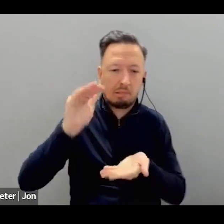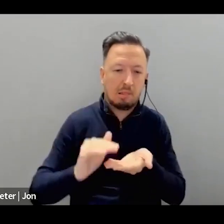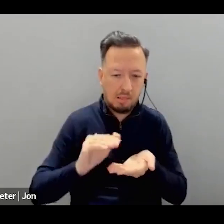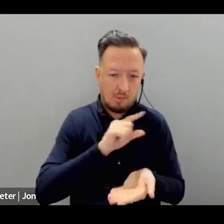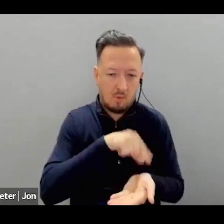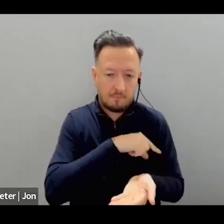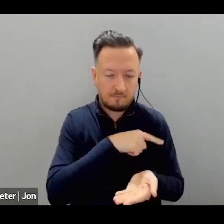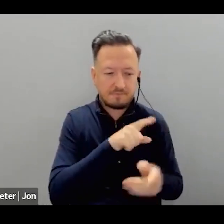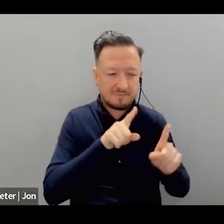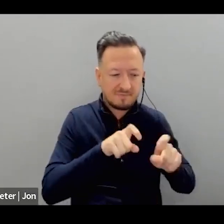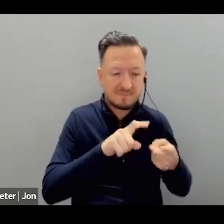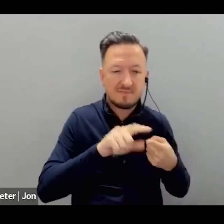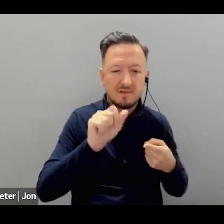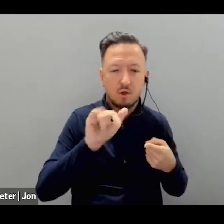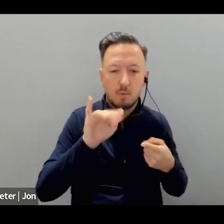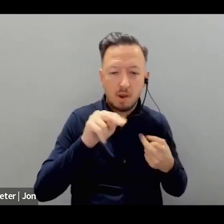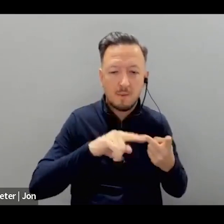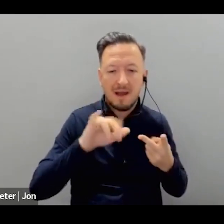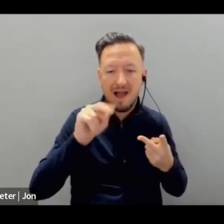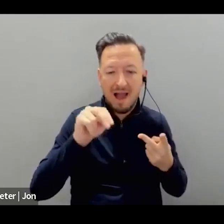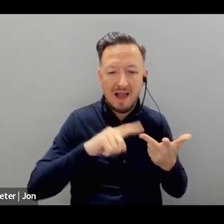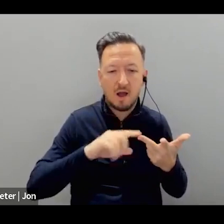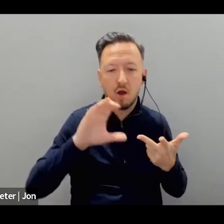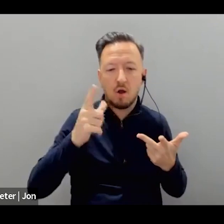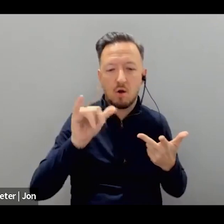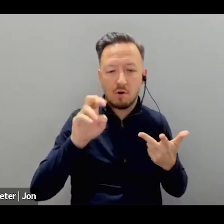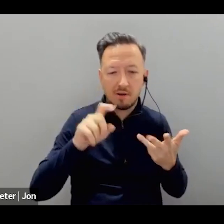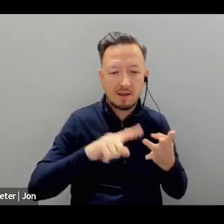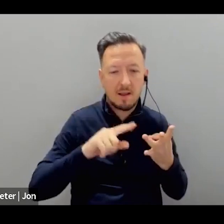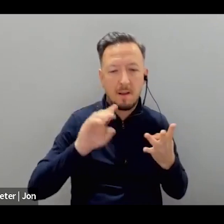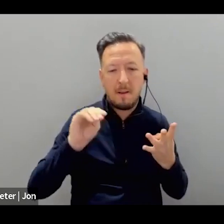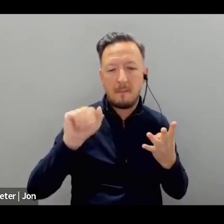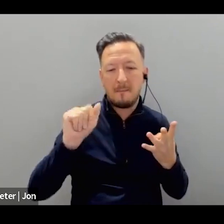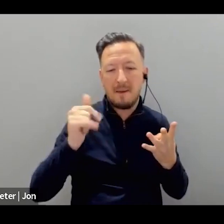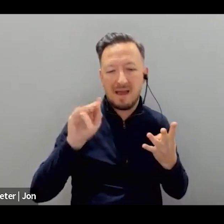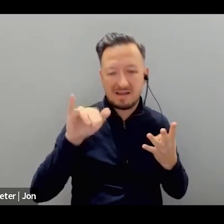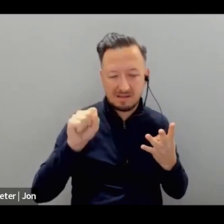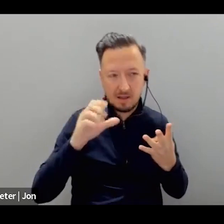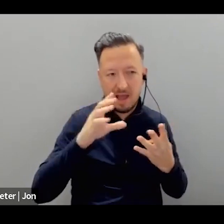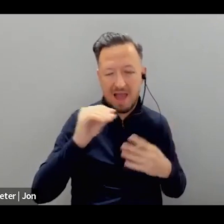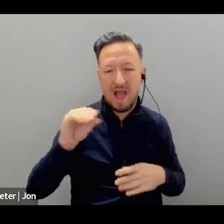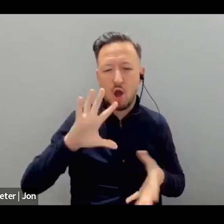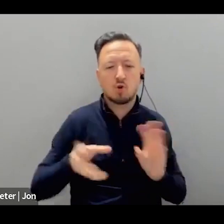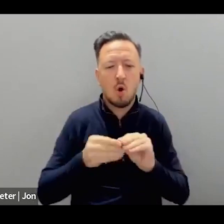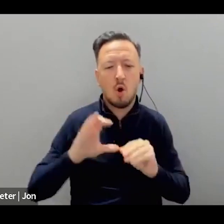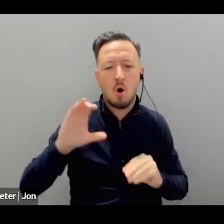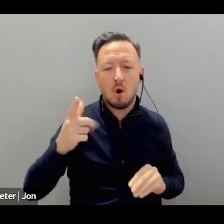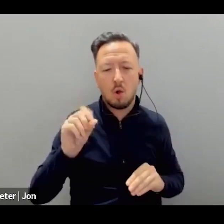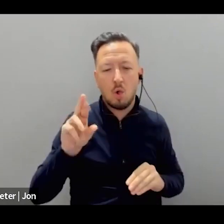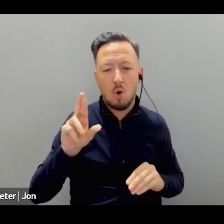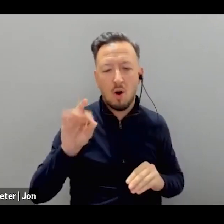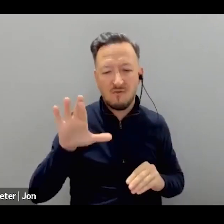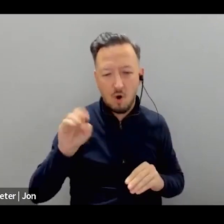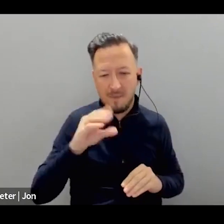aluminum, iron, chlorine, manganese, and also for total coliform and E. coli.